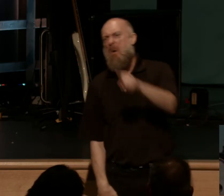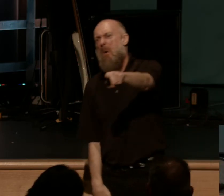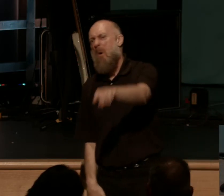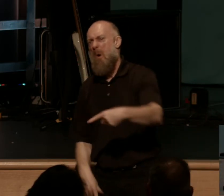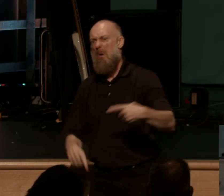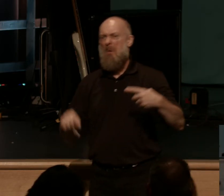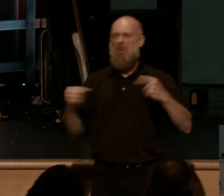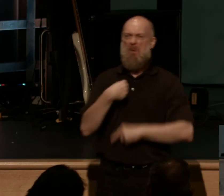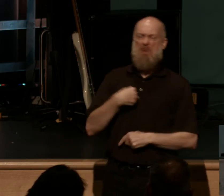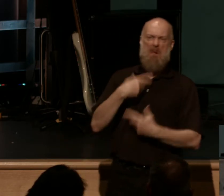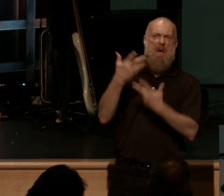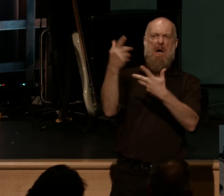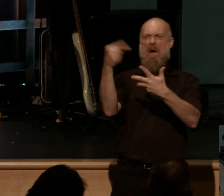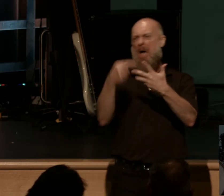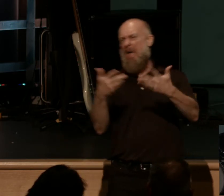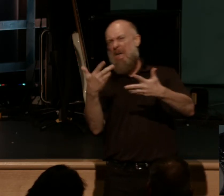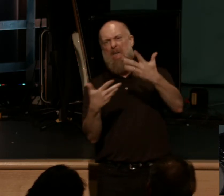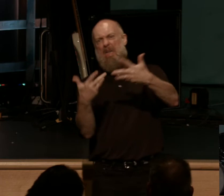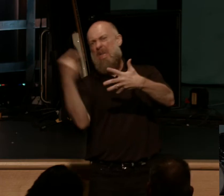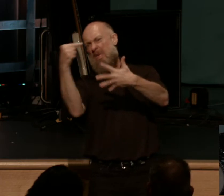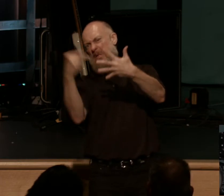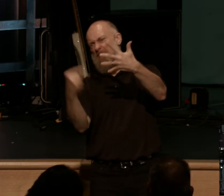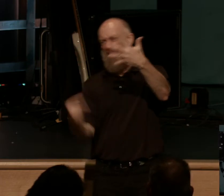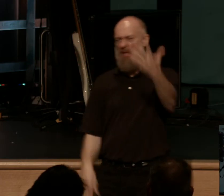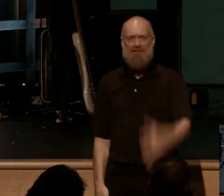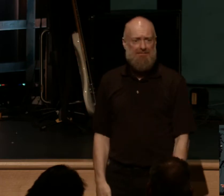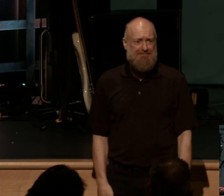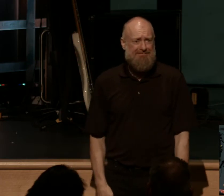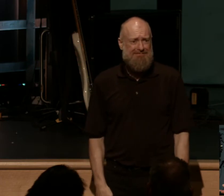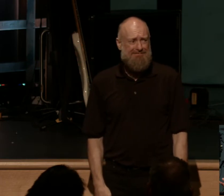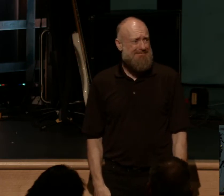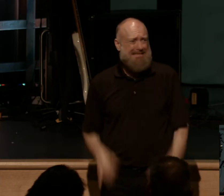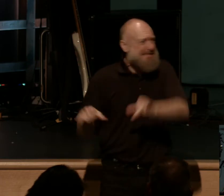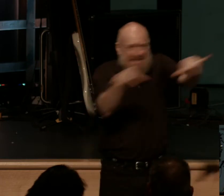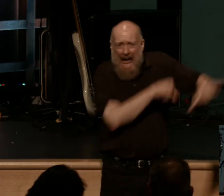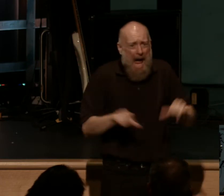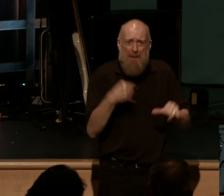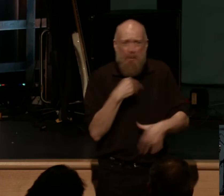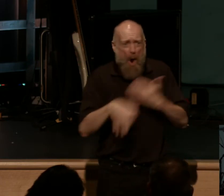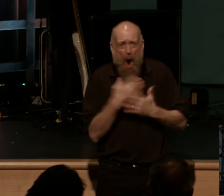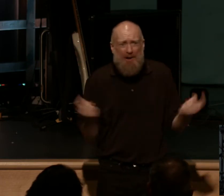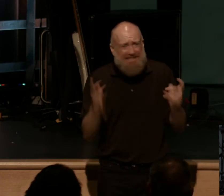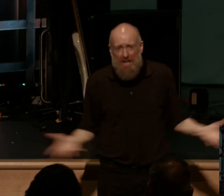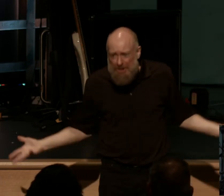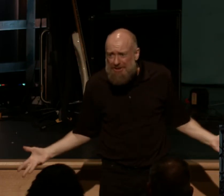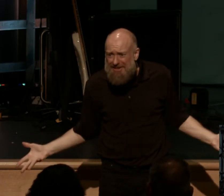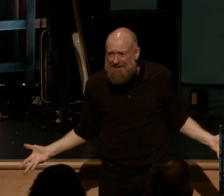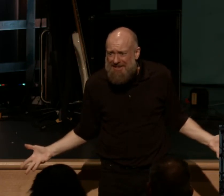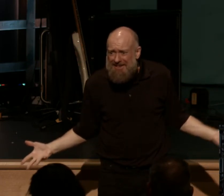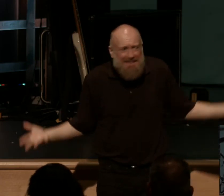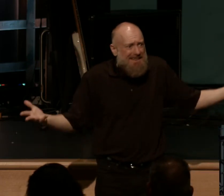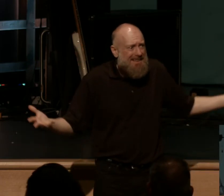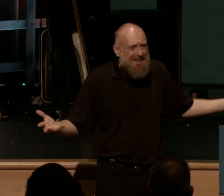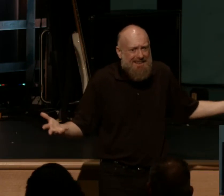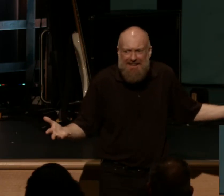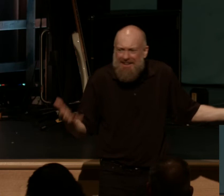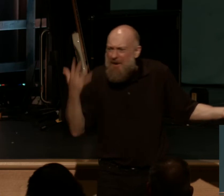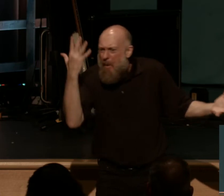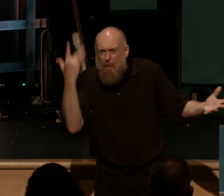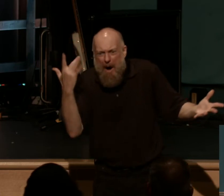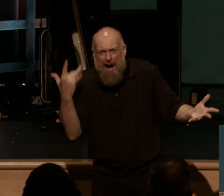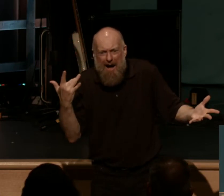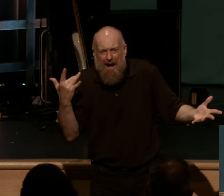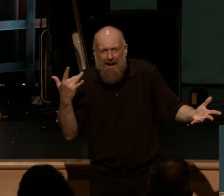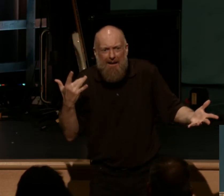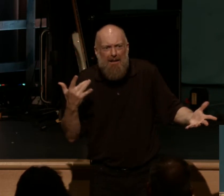you are, you know what I mean? I'm just like, and you're not a sinner? Yes, we're all sinners. It's called this side of heaven, man. Where's the grace? Well, I've been let down by the church.